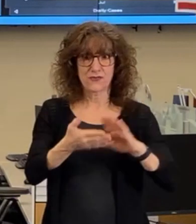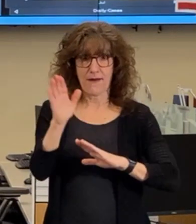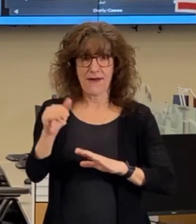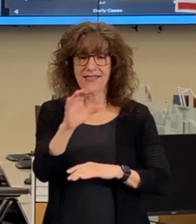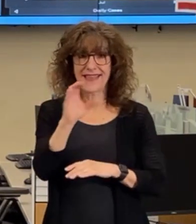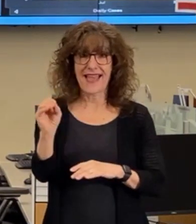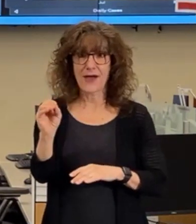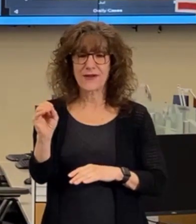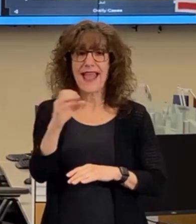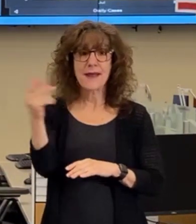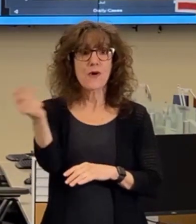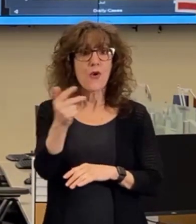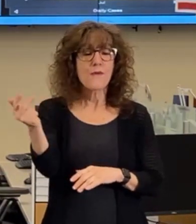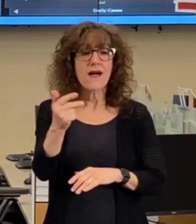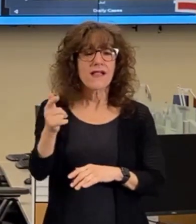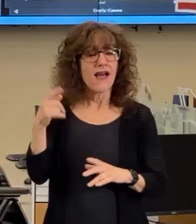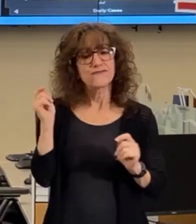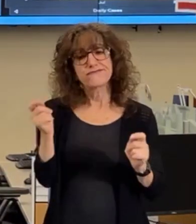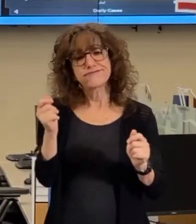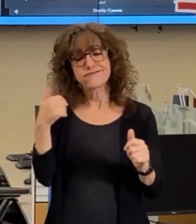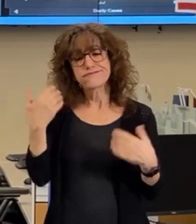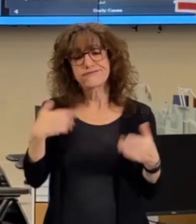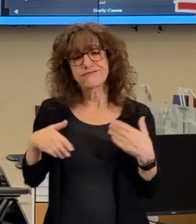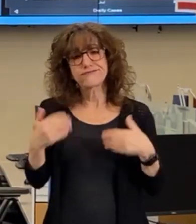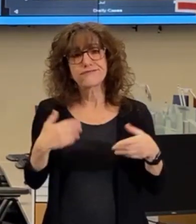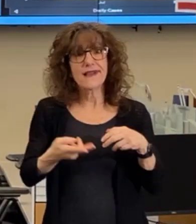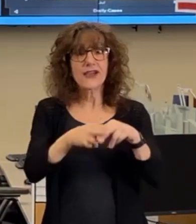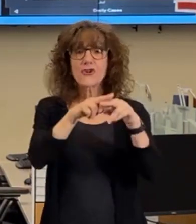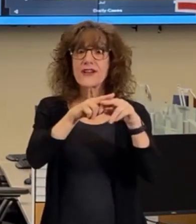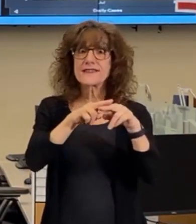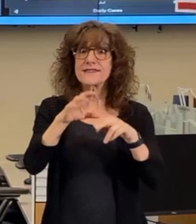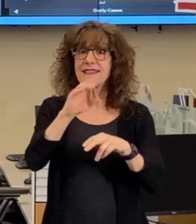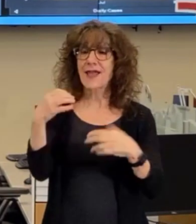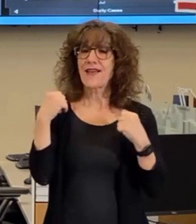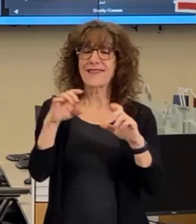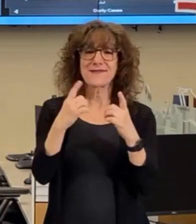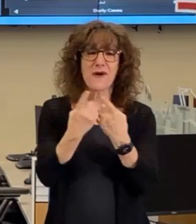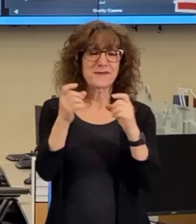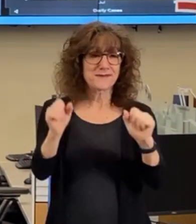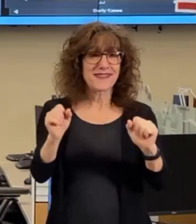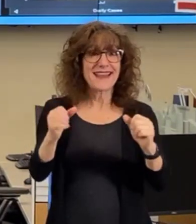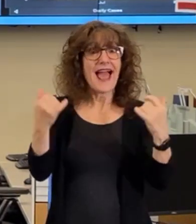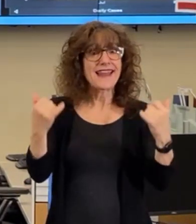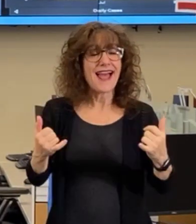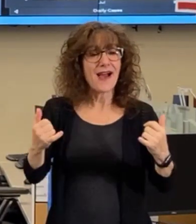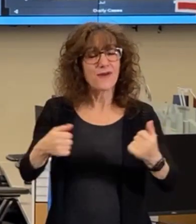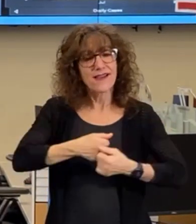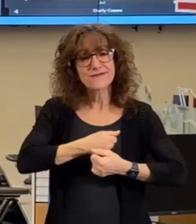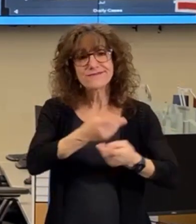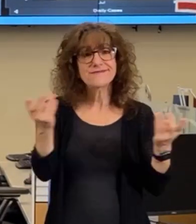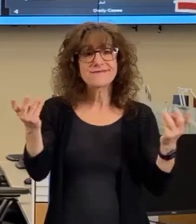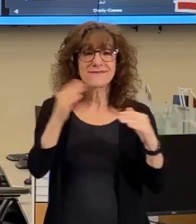county and our mobile units have rapidly increased the county's health department's capacity and now can administer well